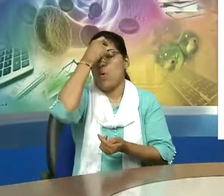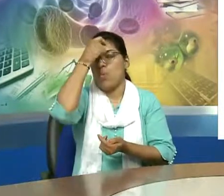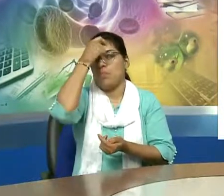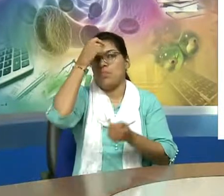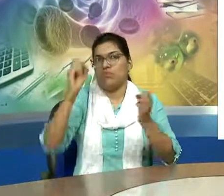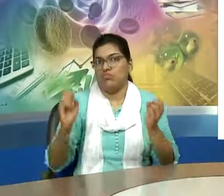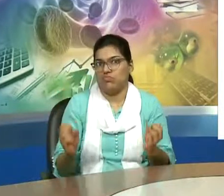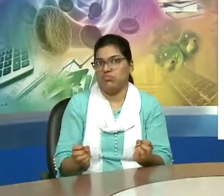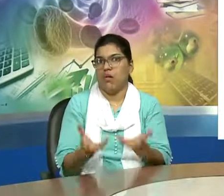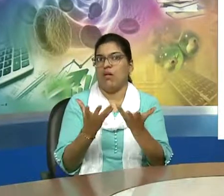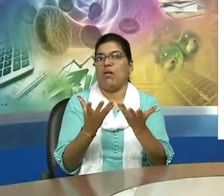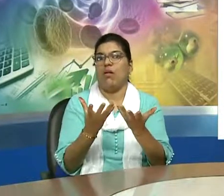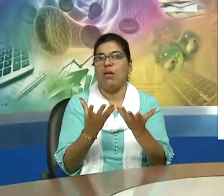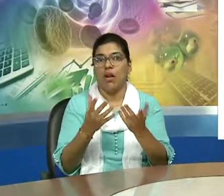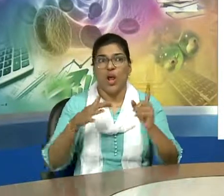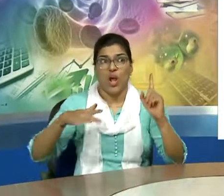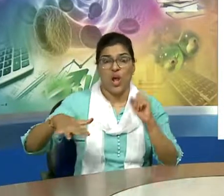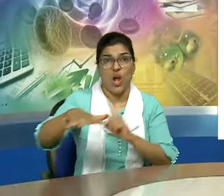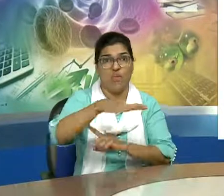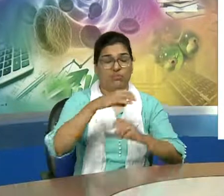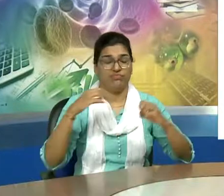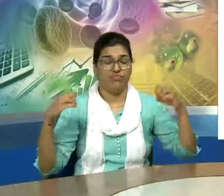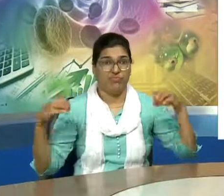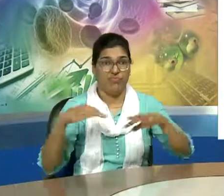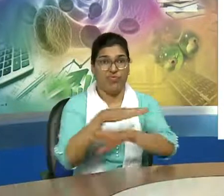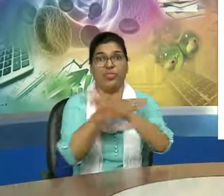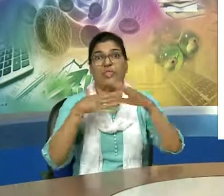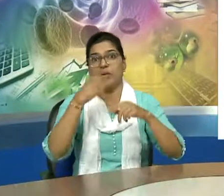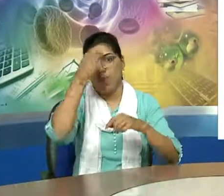and it leads to biomagnification.